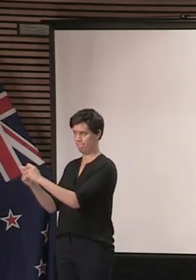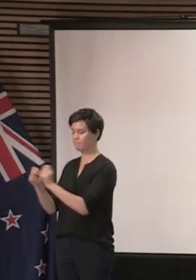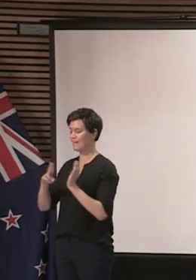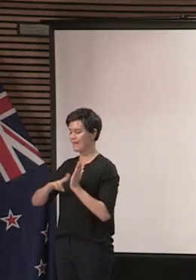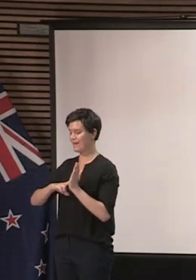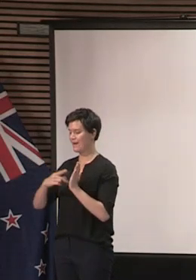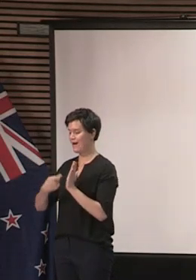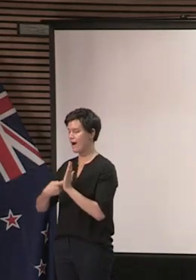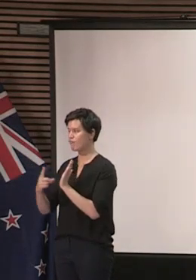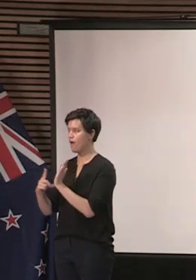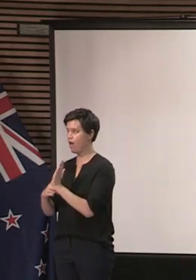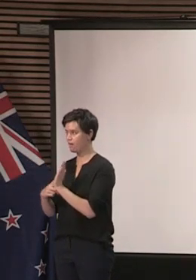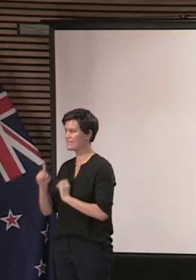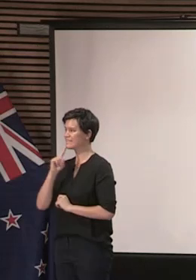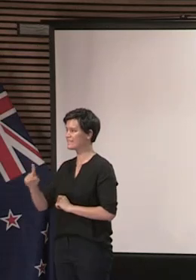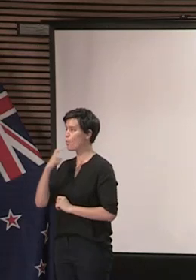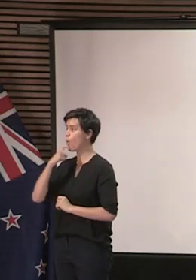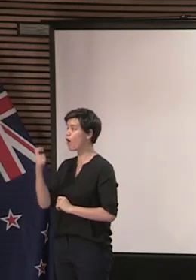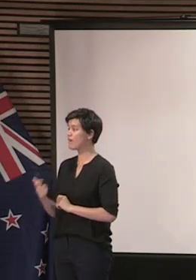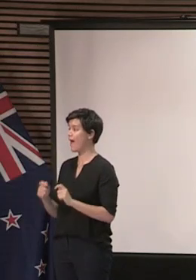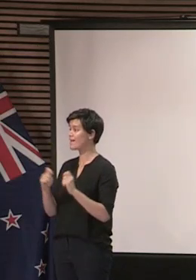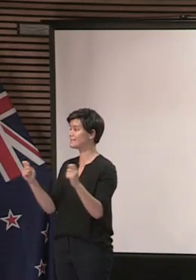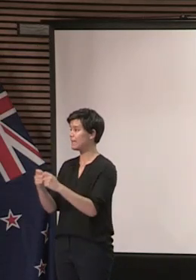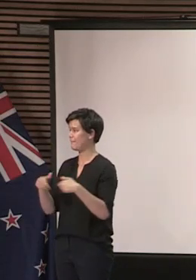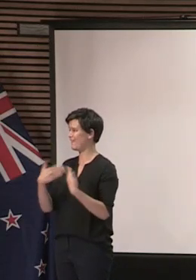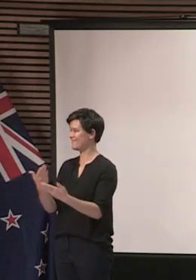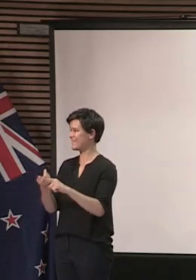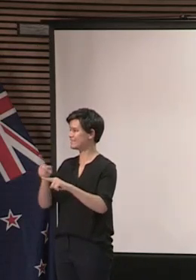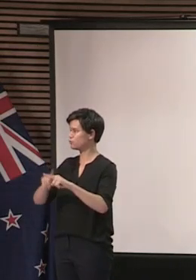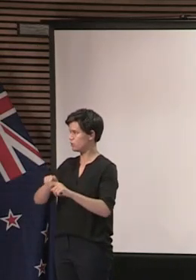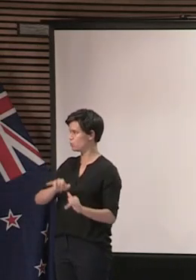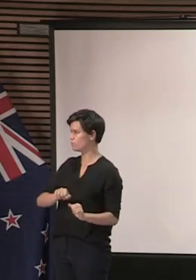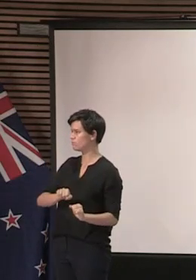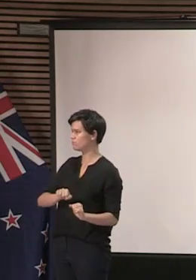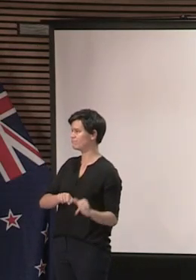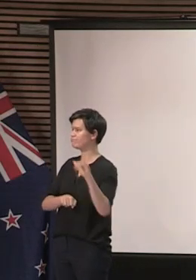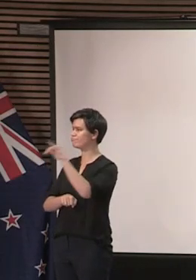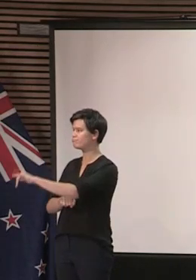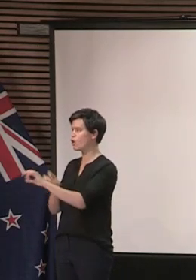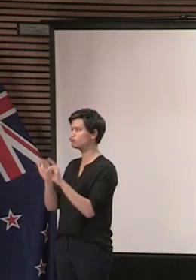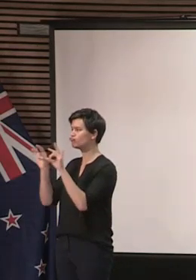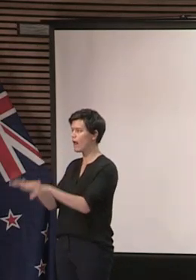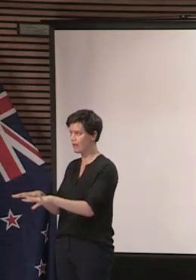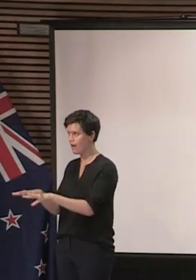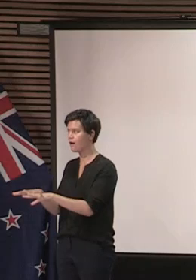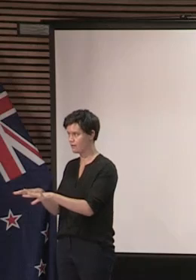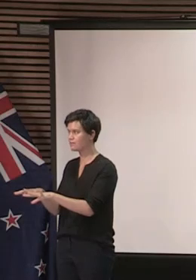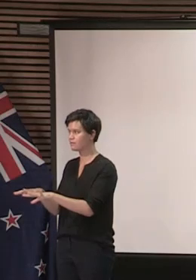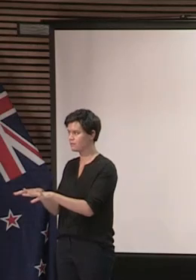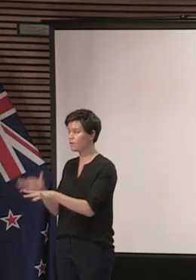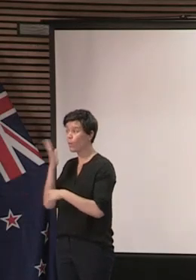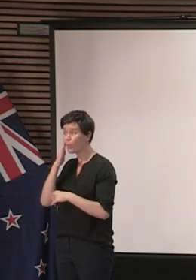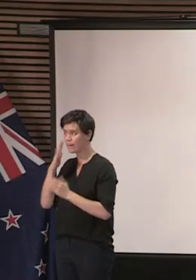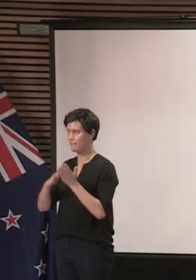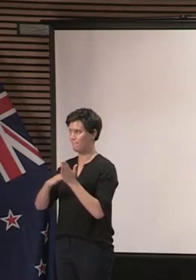said that the Warriors have been granted some type of exemption to go over to Australia near the start of